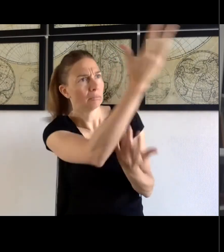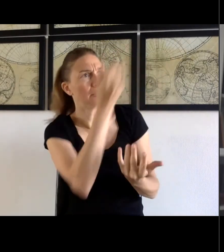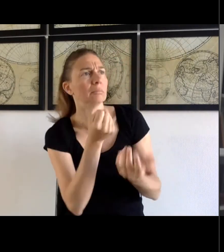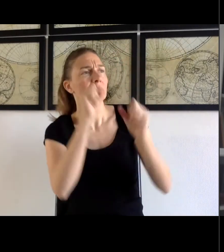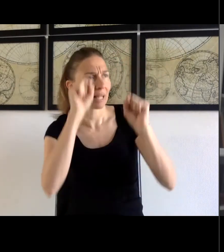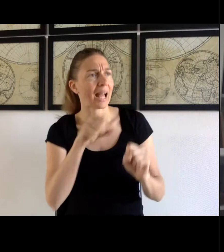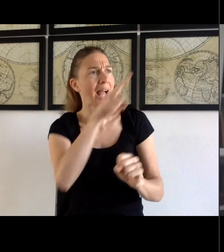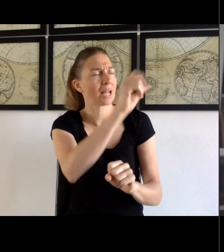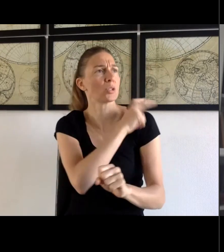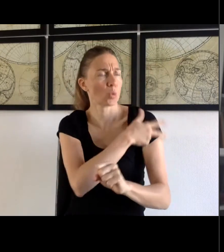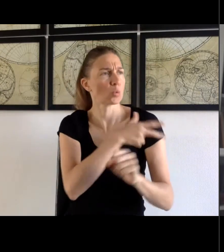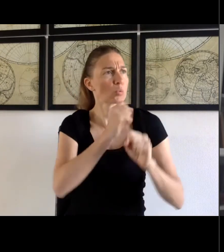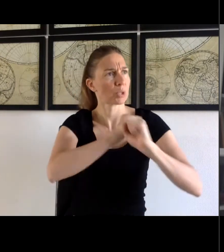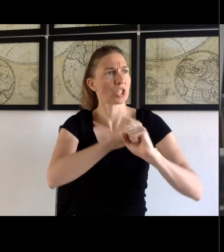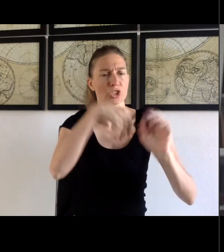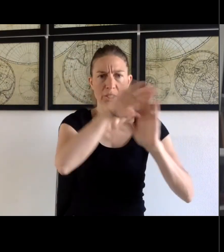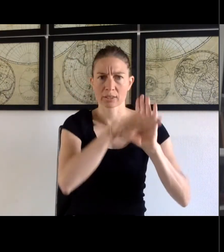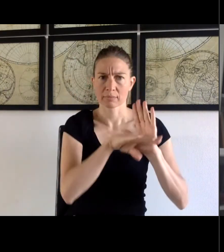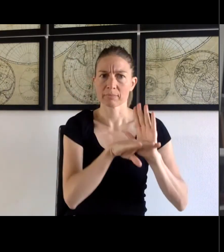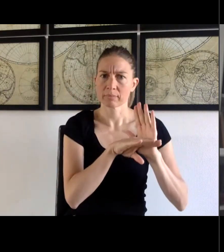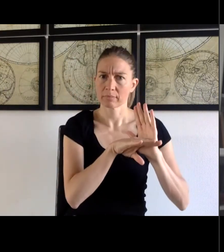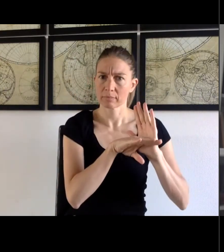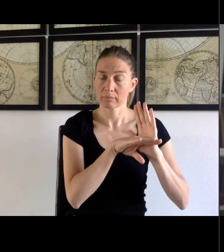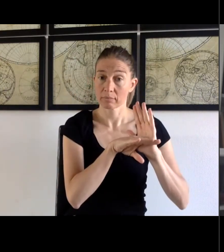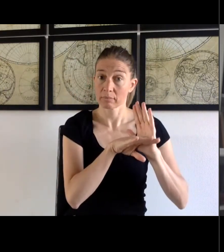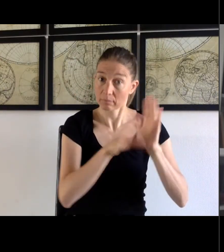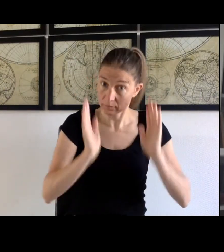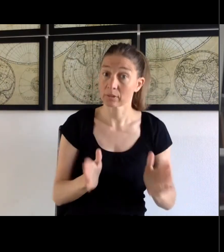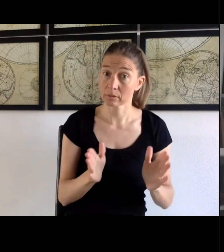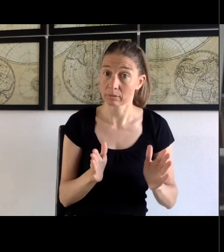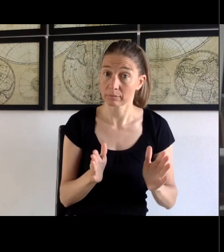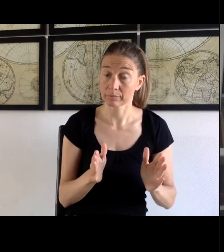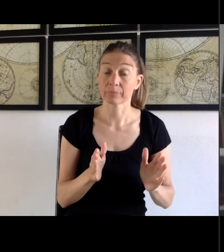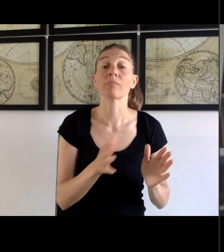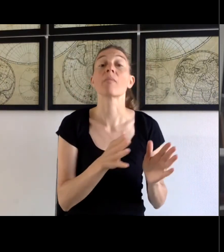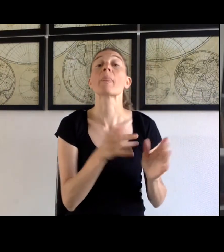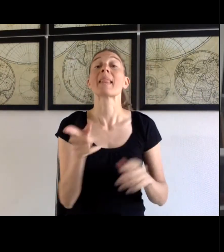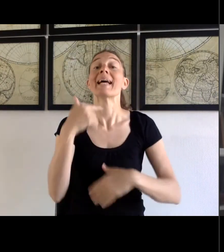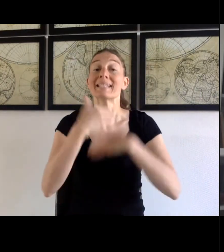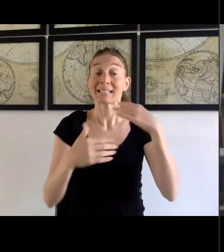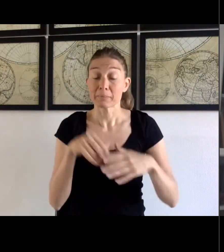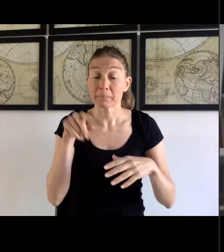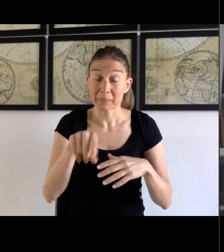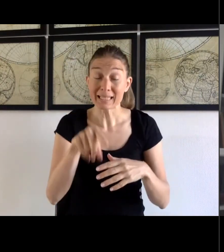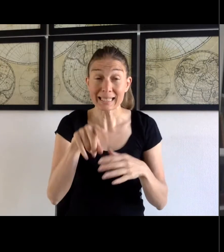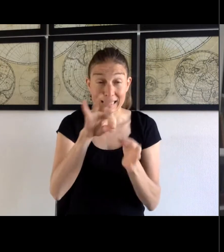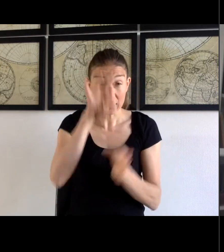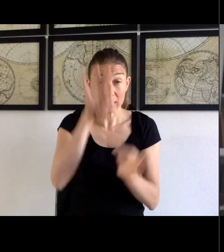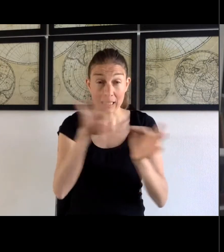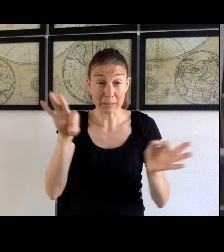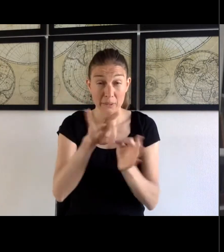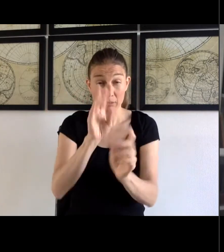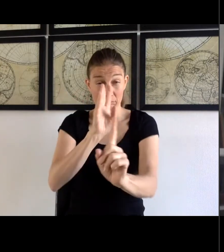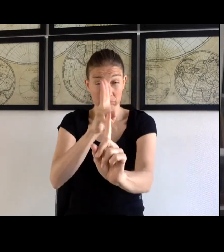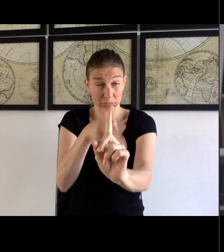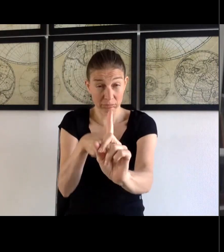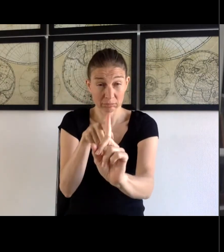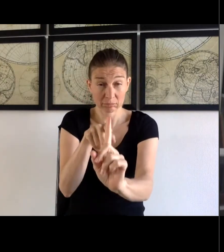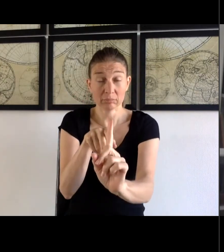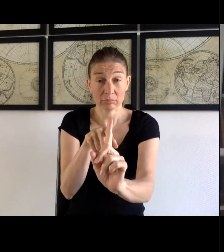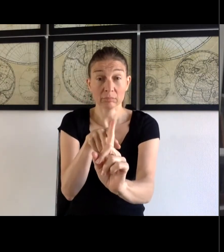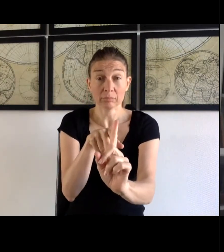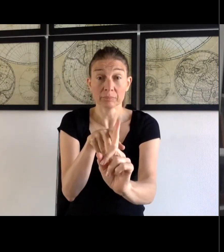schemes, and the disability assessment, and particularly the whole determination and eligibility criteria